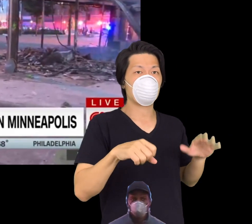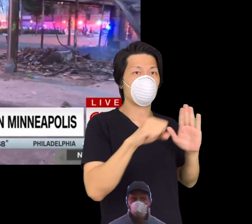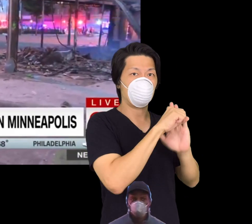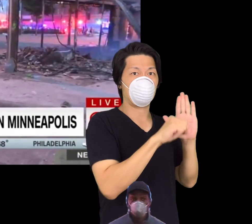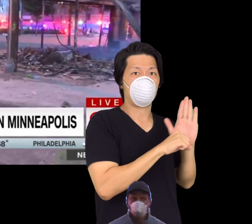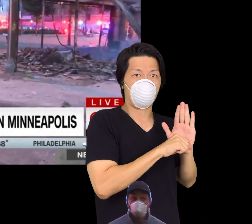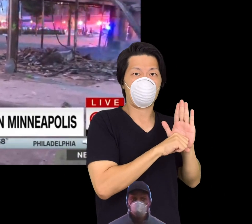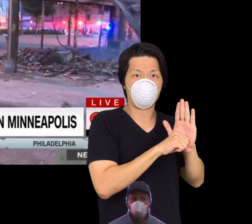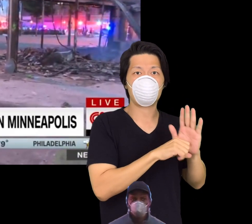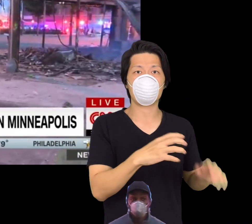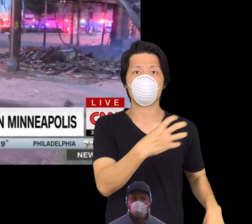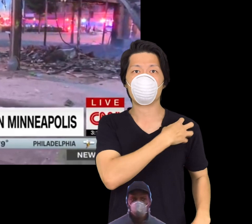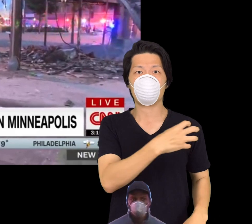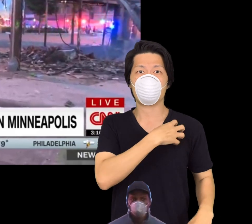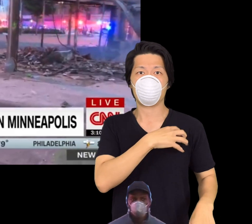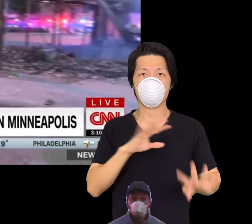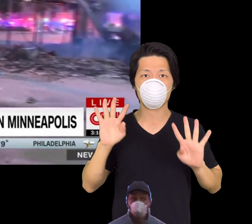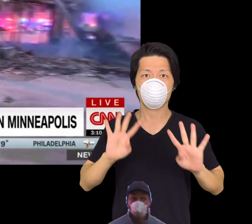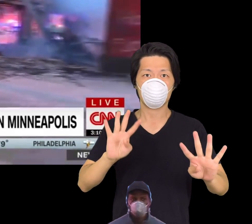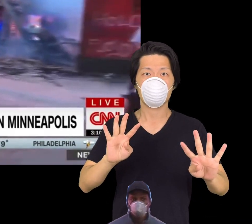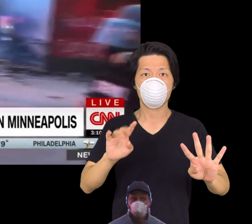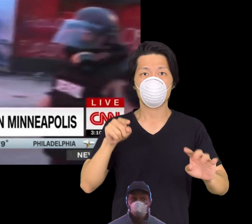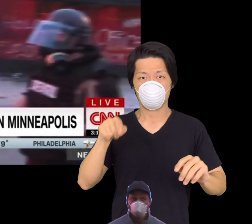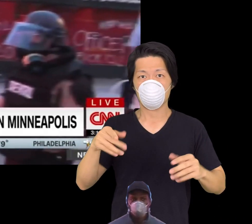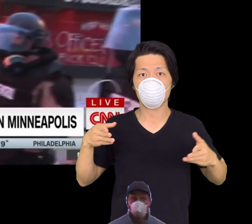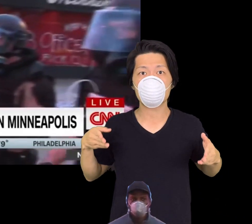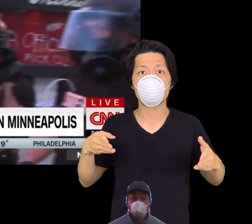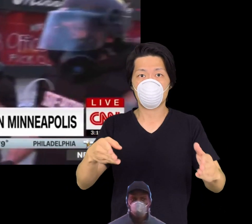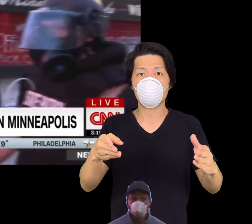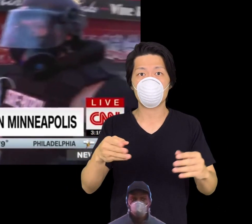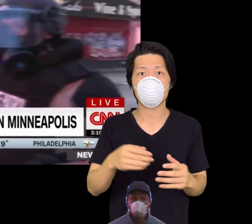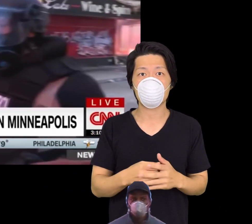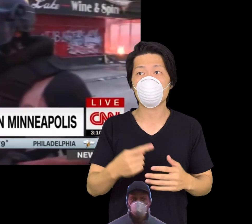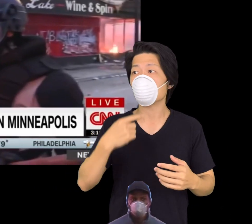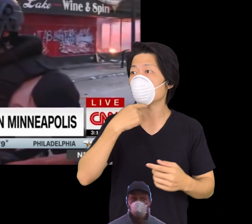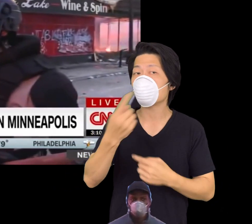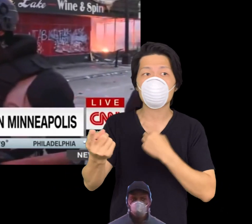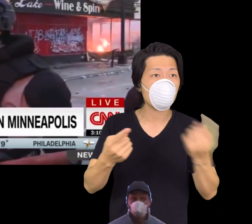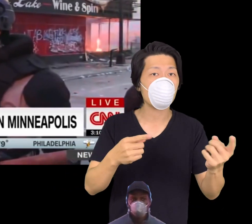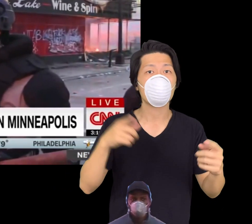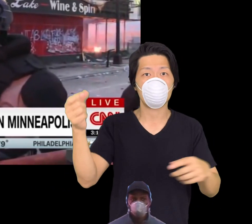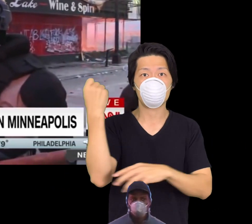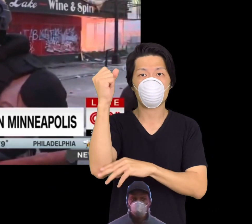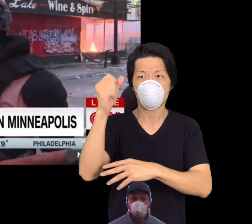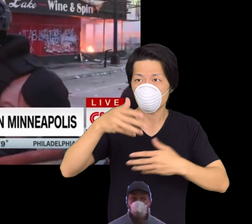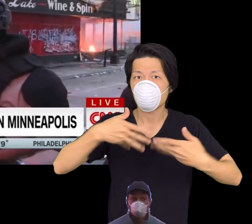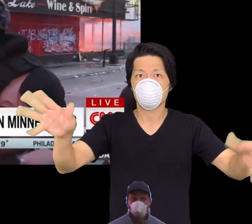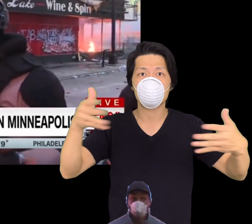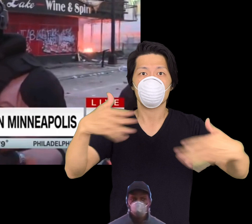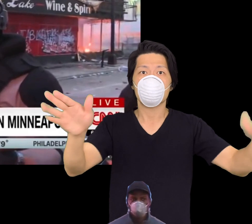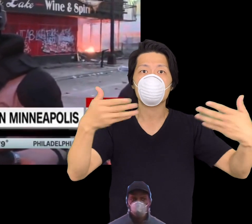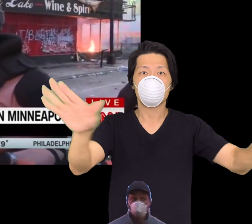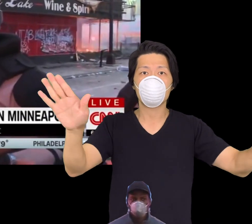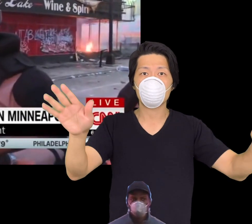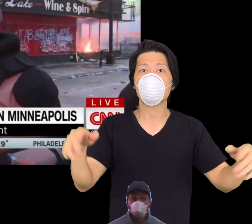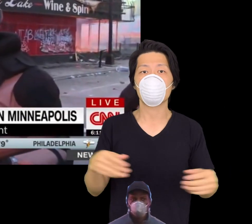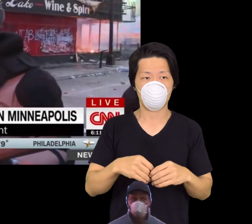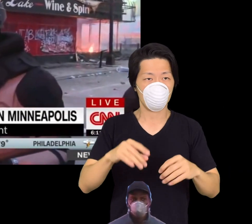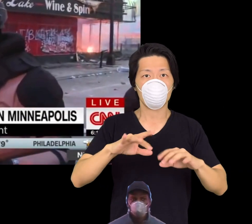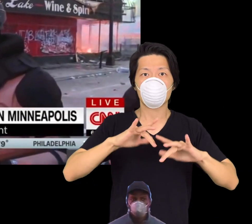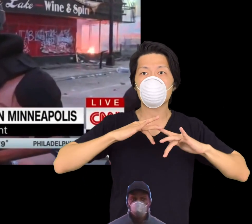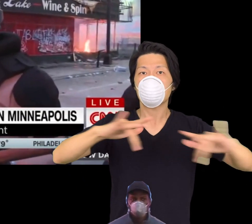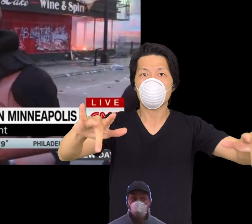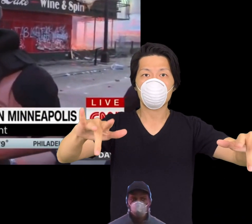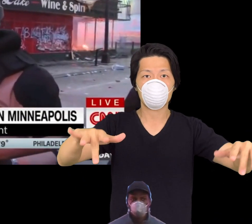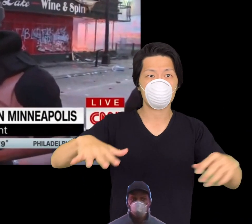is among the State Patrol unit that was advancing up the street, saying and scattering the protesters at that point for